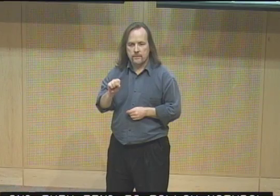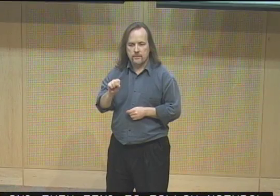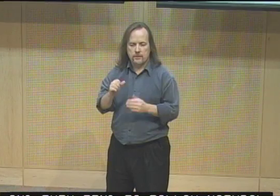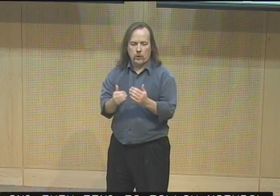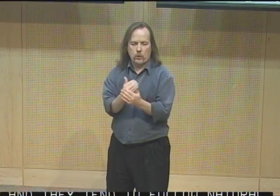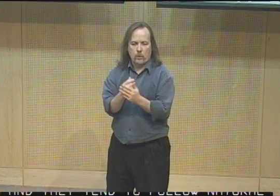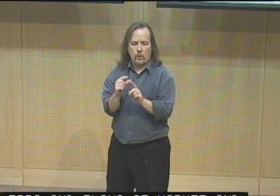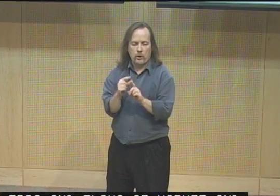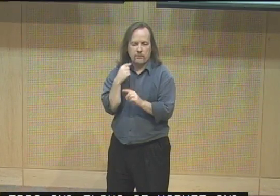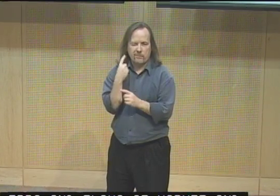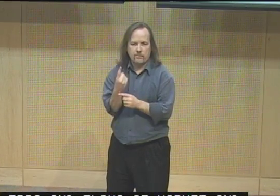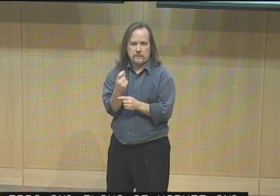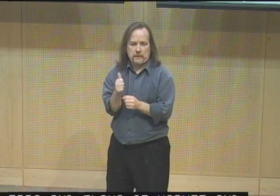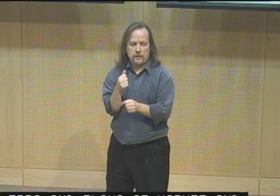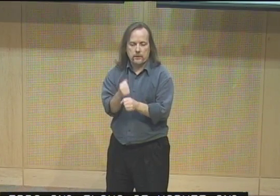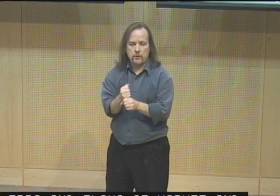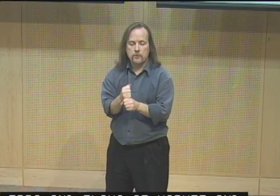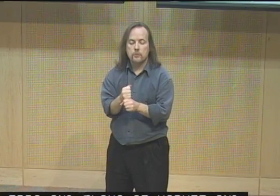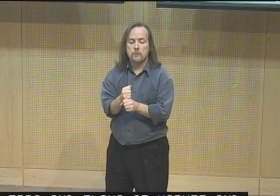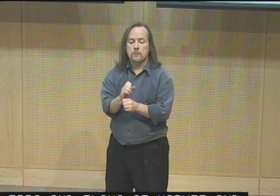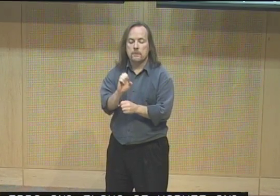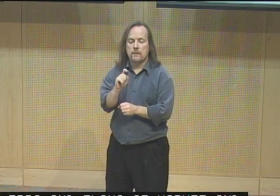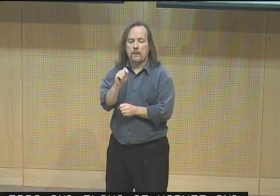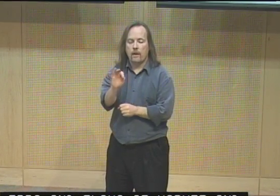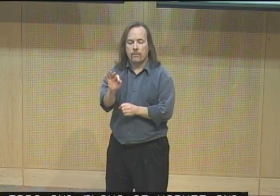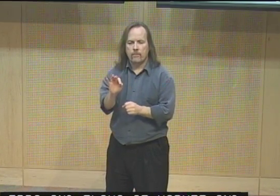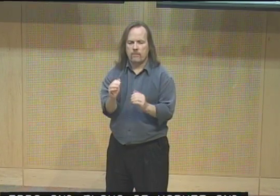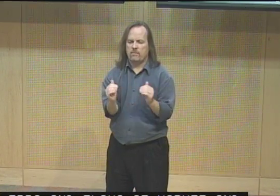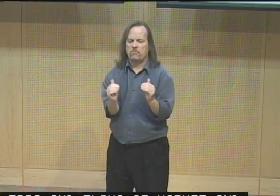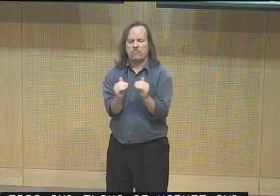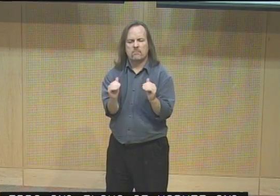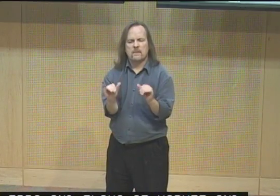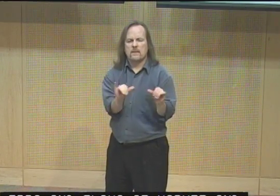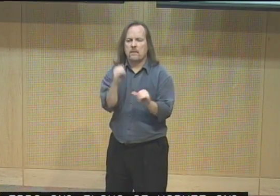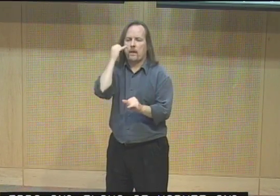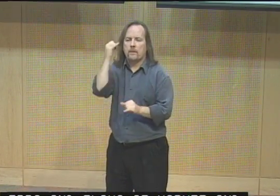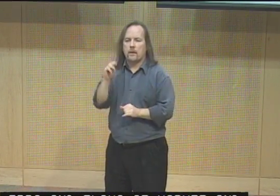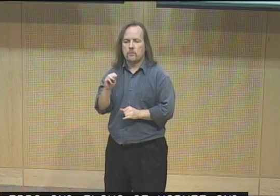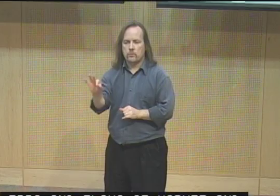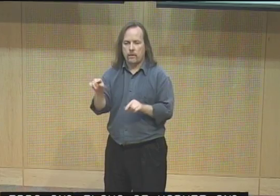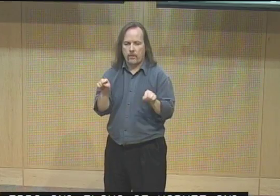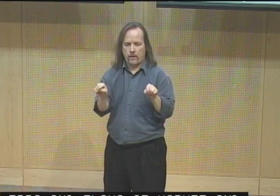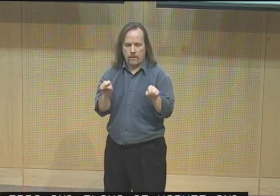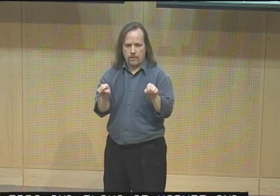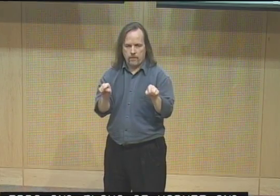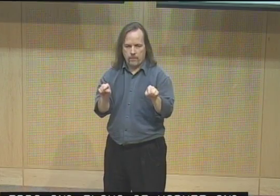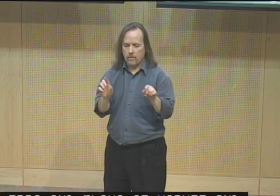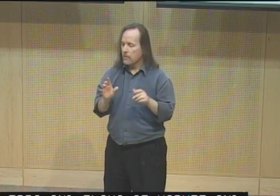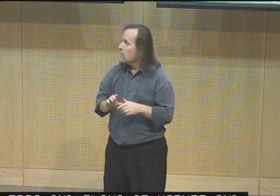Exchange traded funds are ETFs, and they're just like mutual funds.